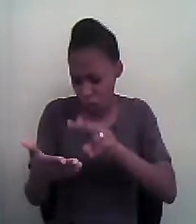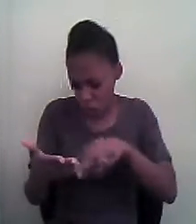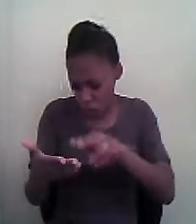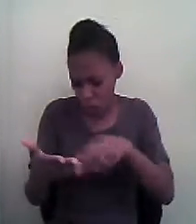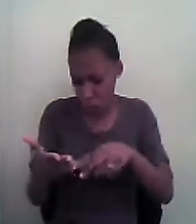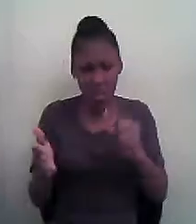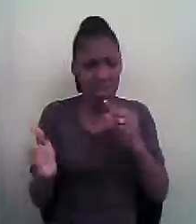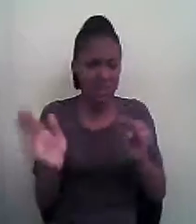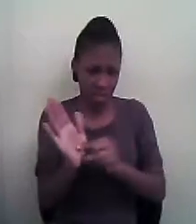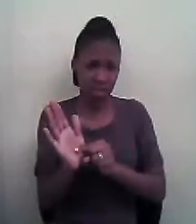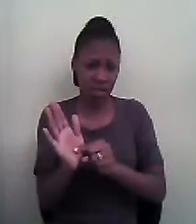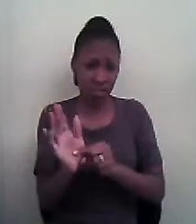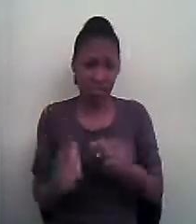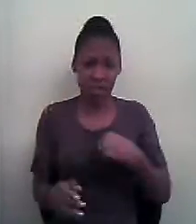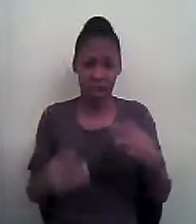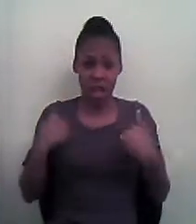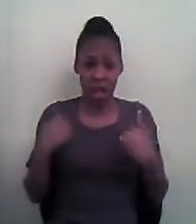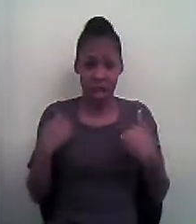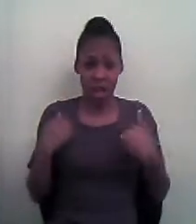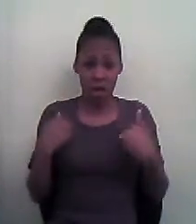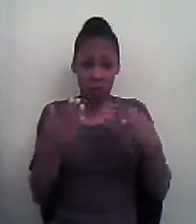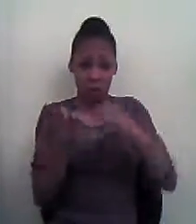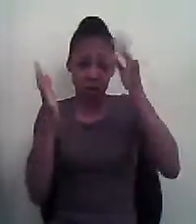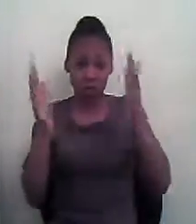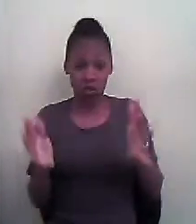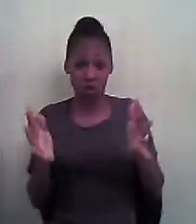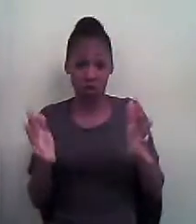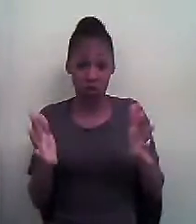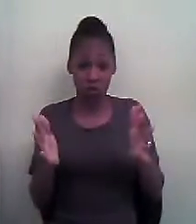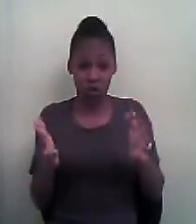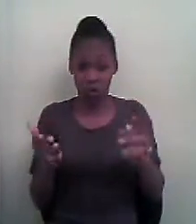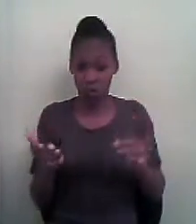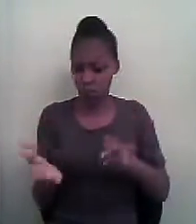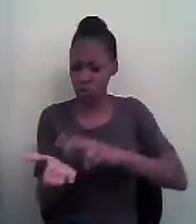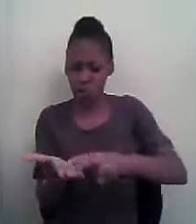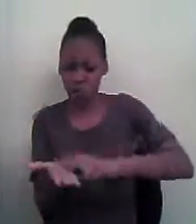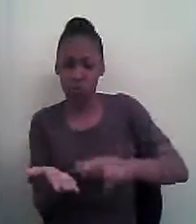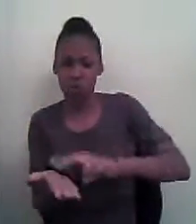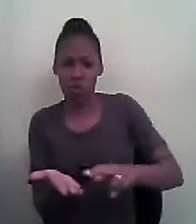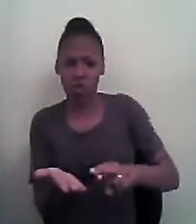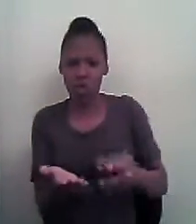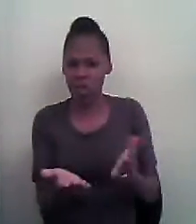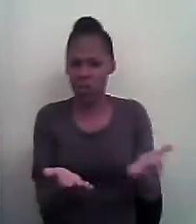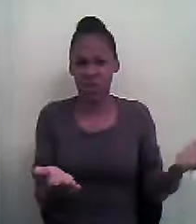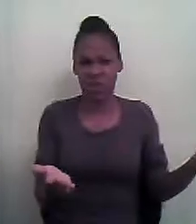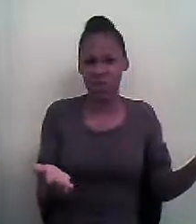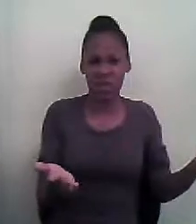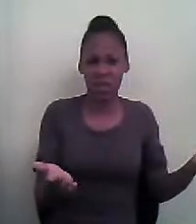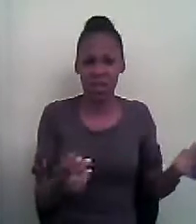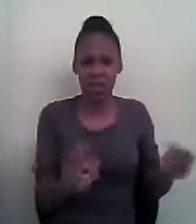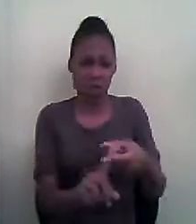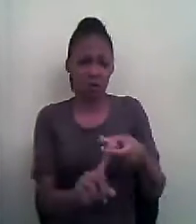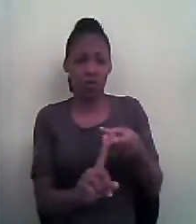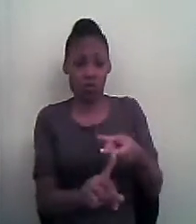our textbook, our regular reading skills textbook, and then to go find an article in the library. And I have them